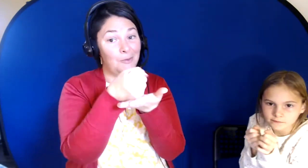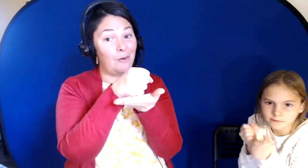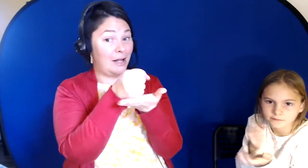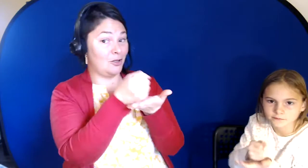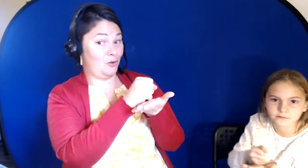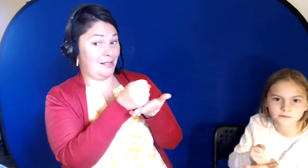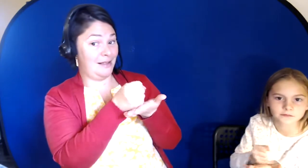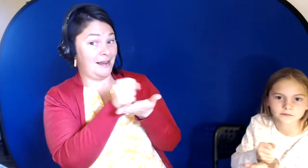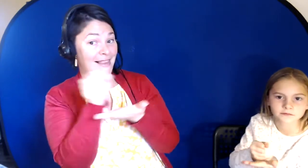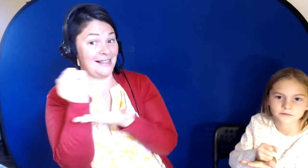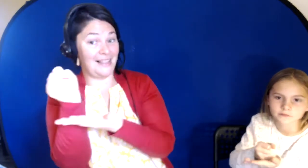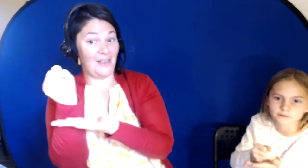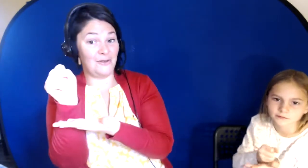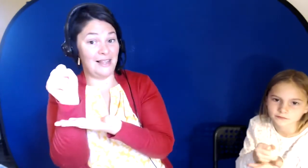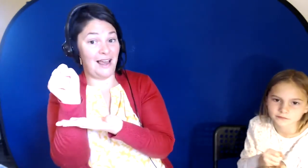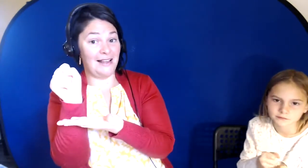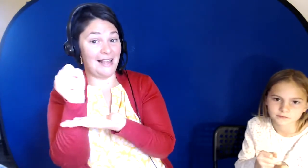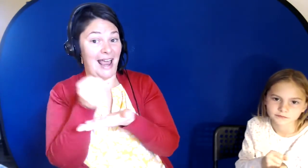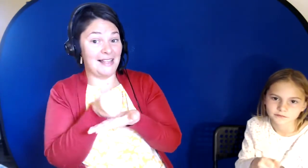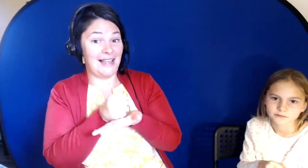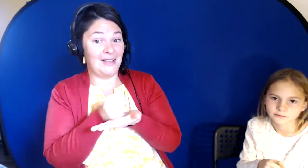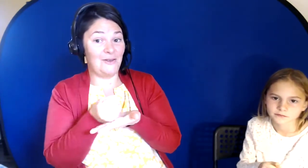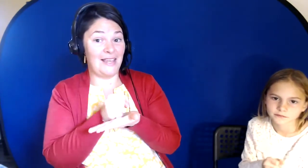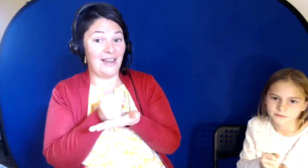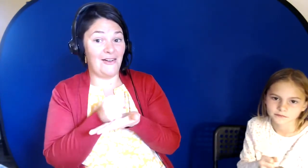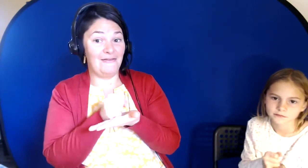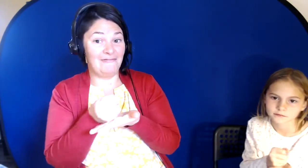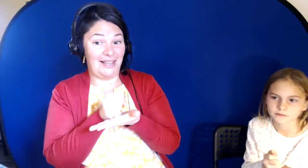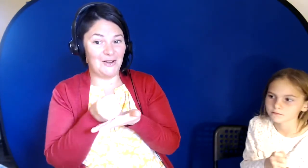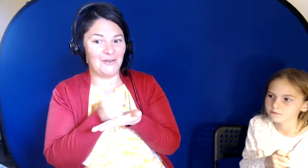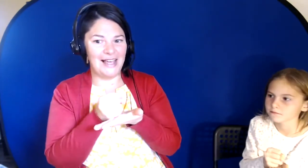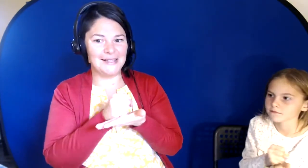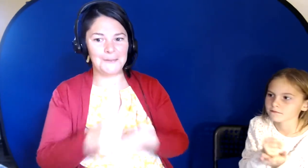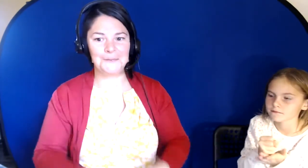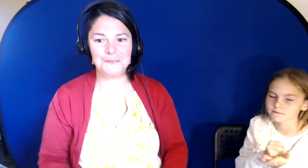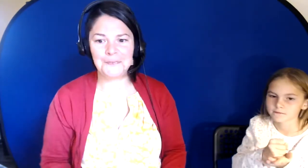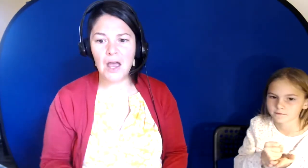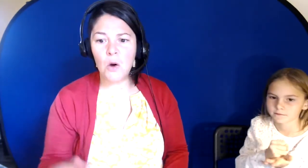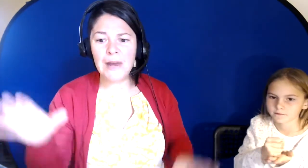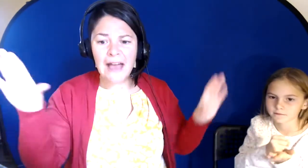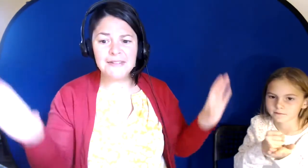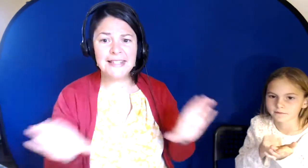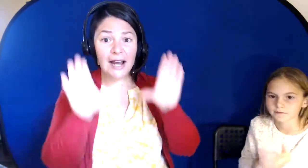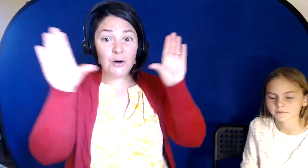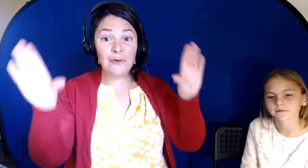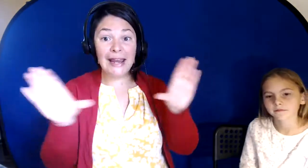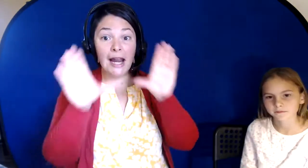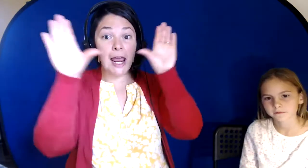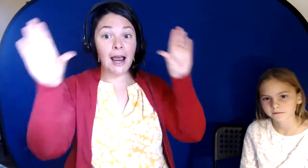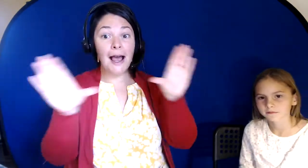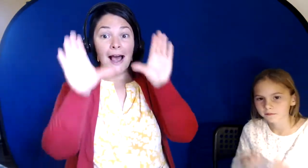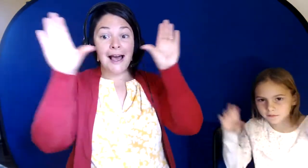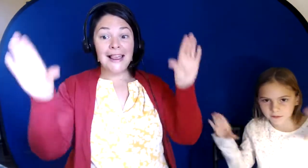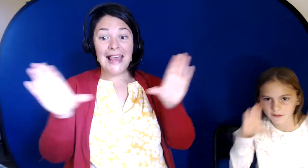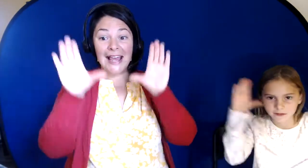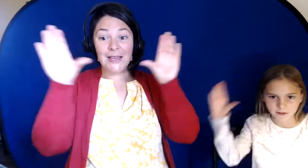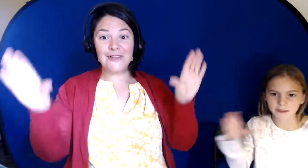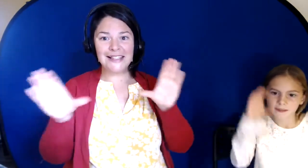want a joystick. That's another sign. An S hand over here in your fist. We have decorating. Thank you for the